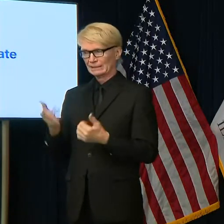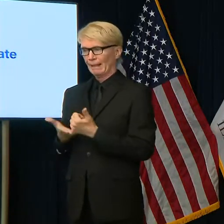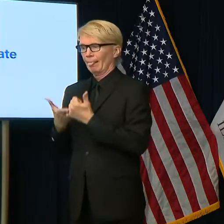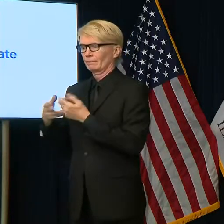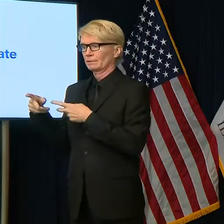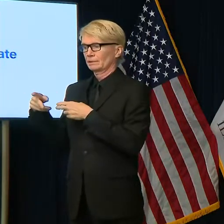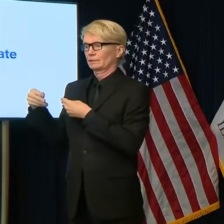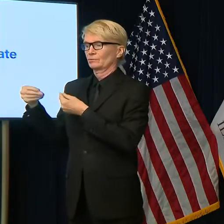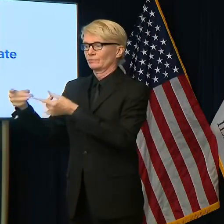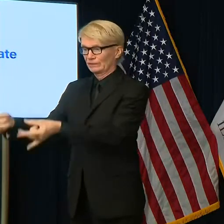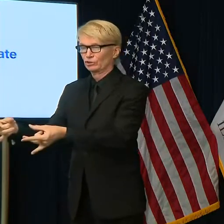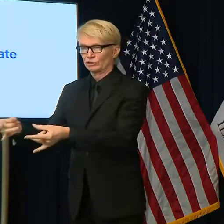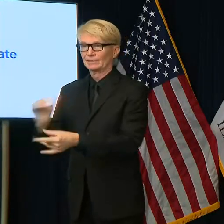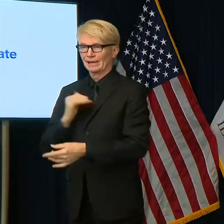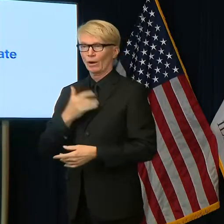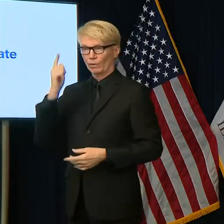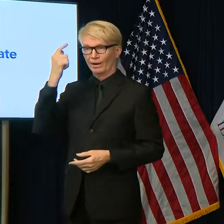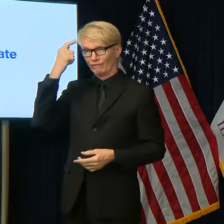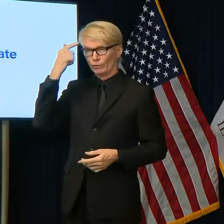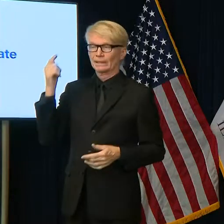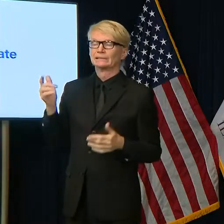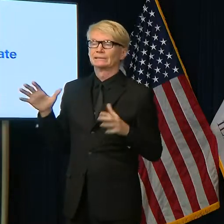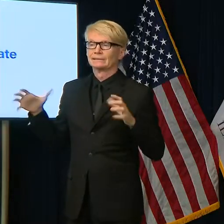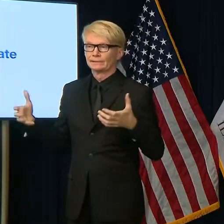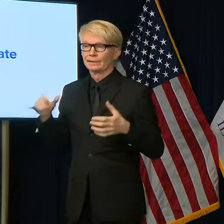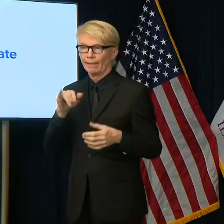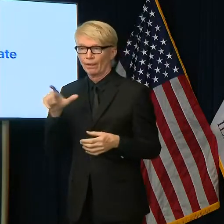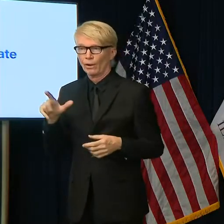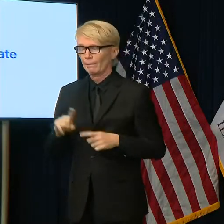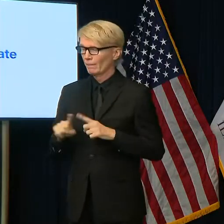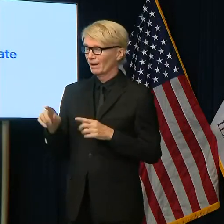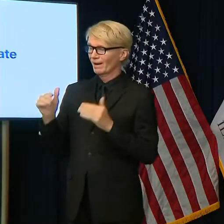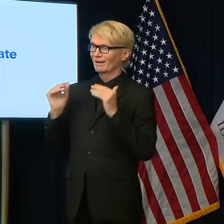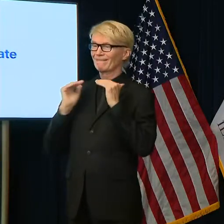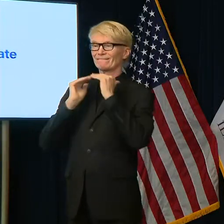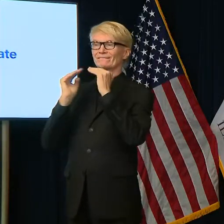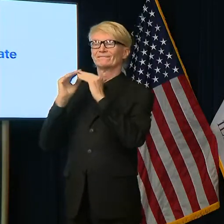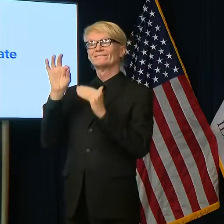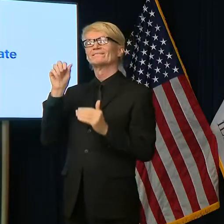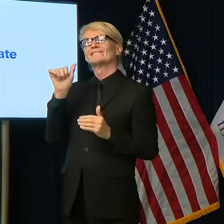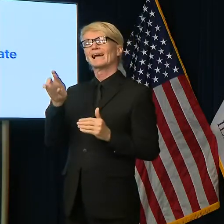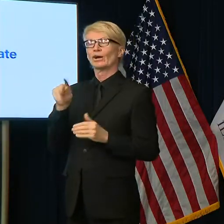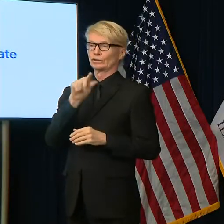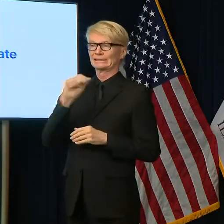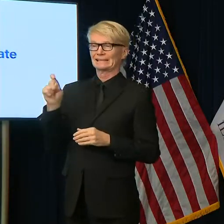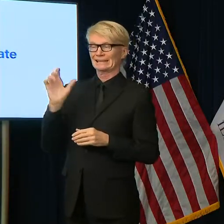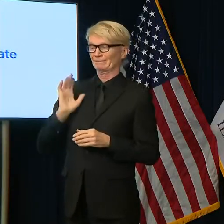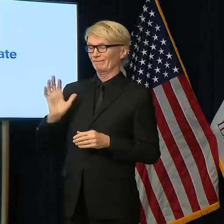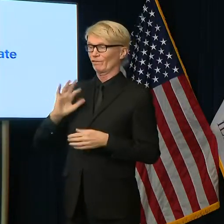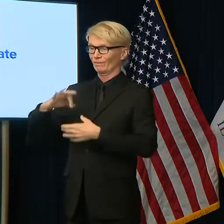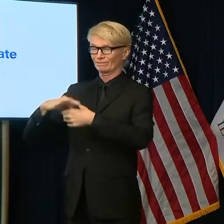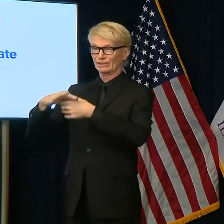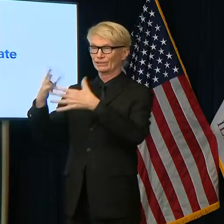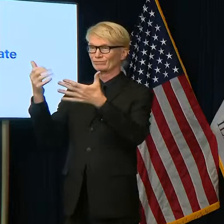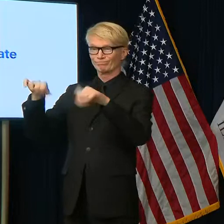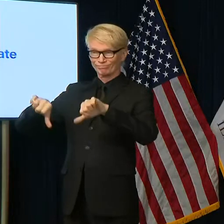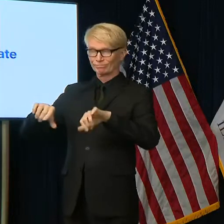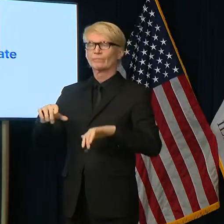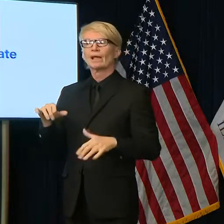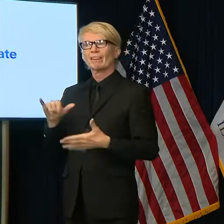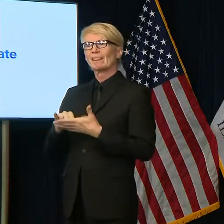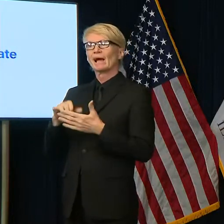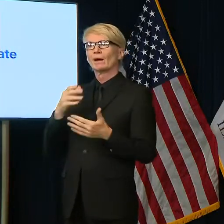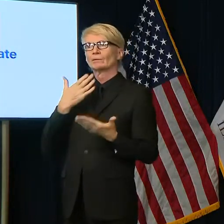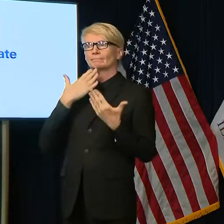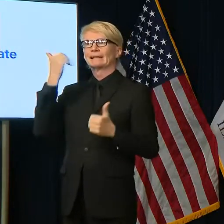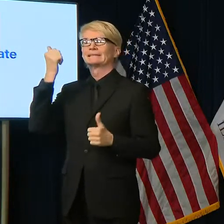to do, and the fair tax would have allowed us to do that. That was the best solution. That's the structural piece. And